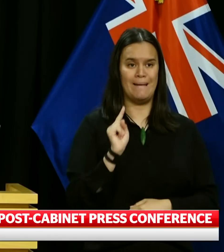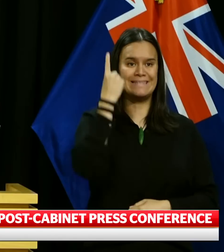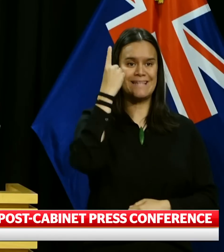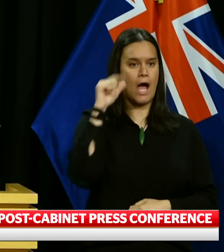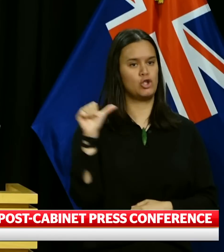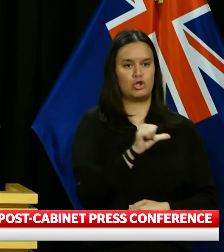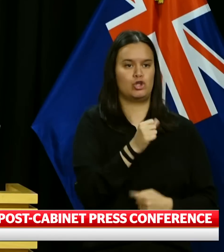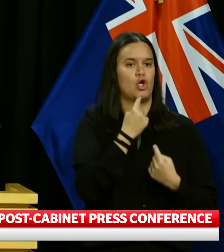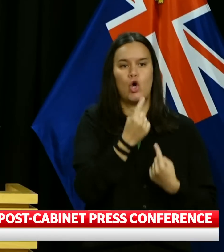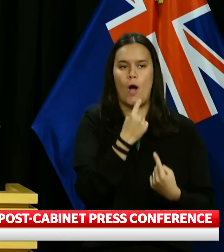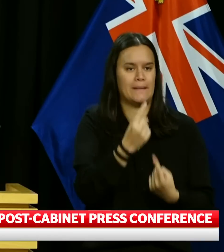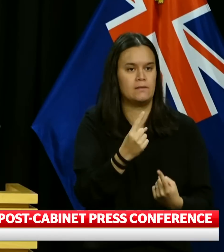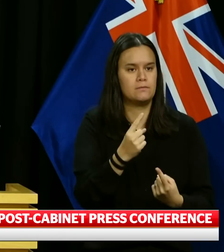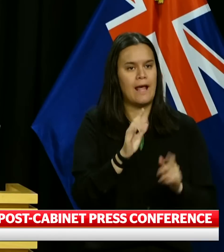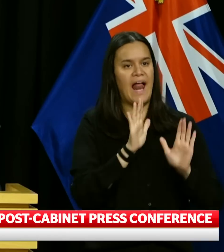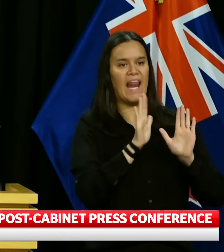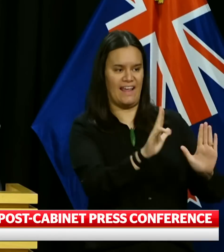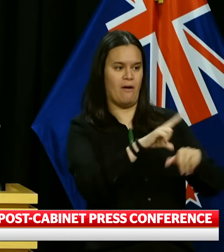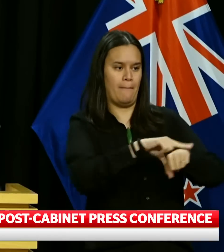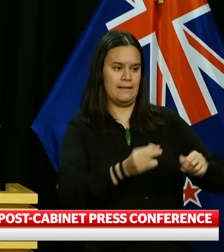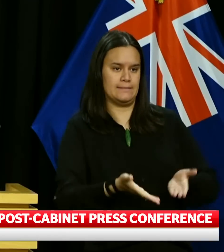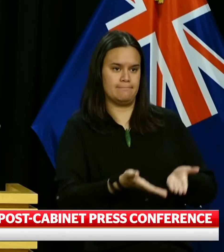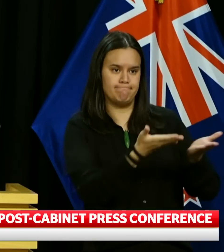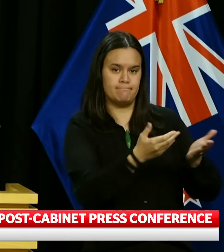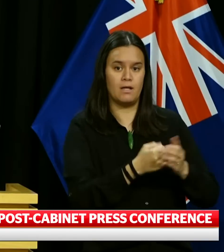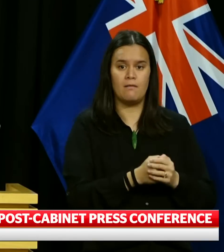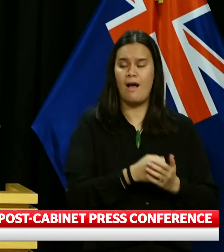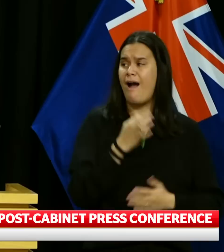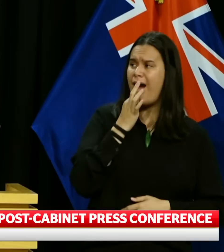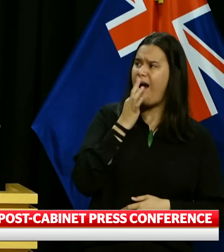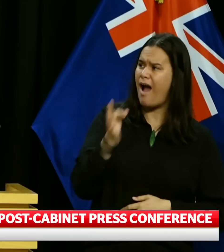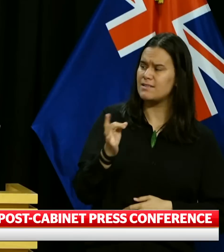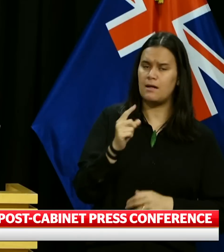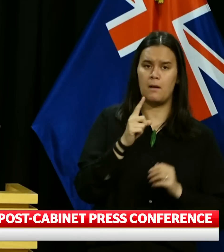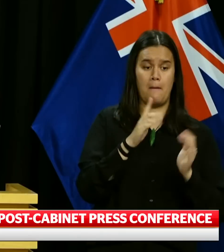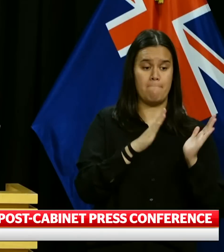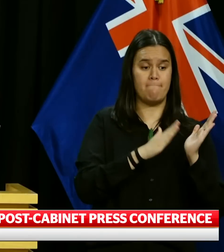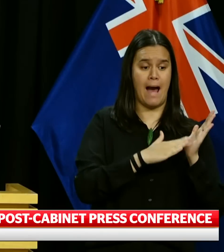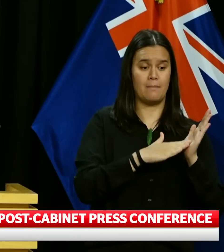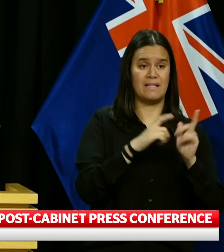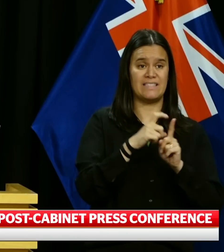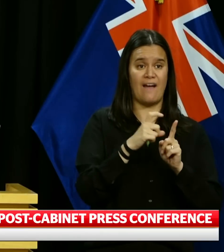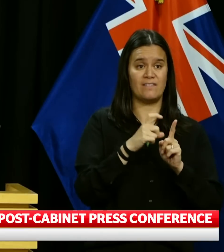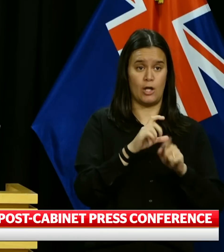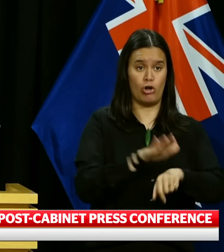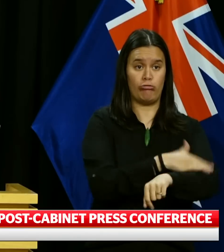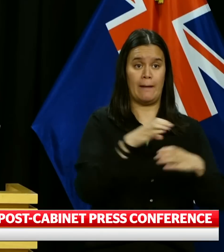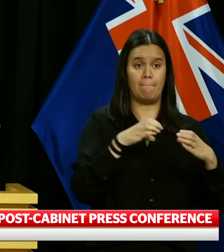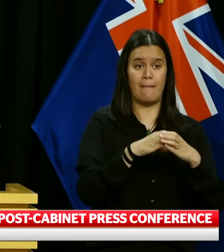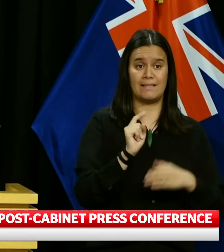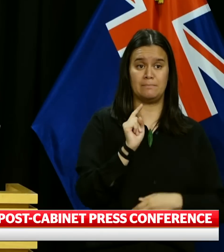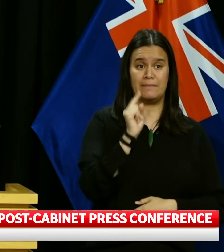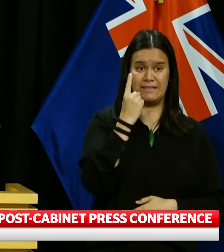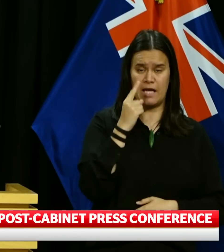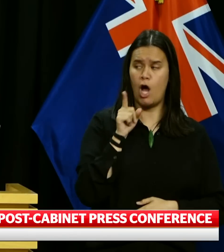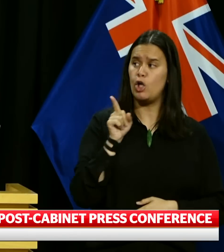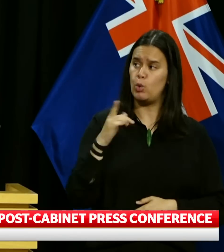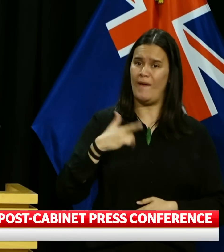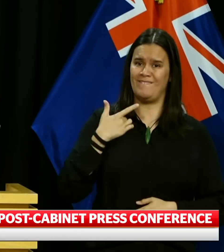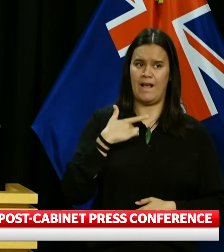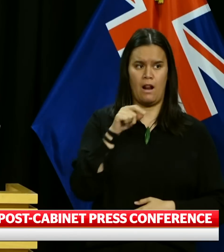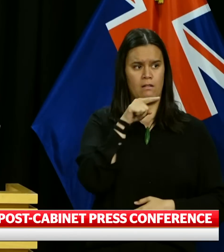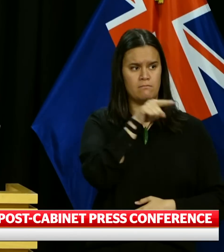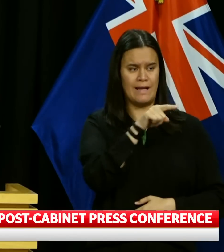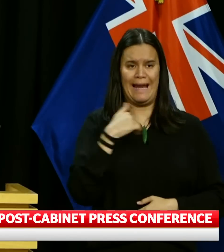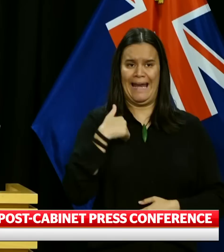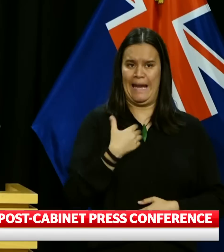police. Jessica. Prime Minister Marama Davidson is a minister. Do you have higher expectations of her comments than that? Like